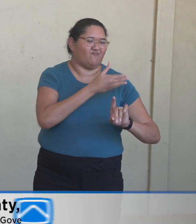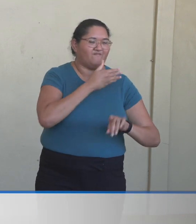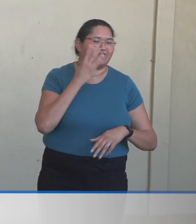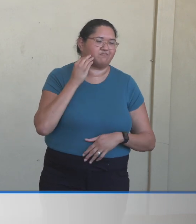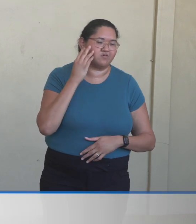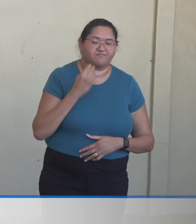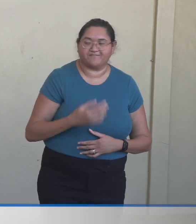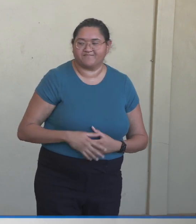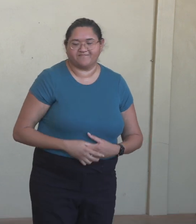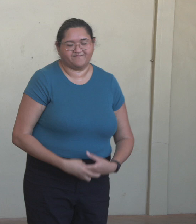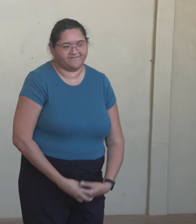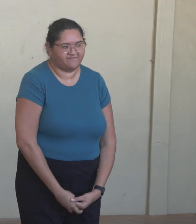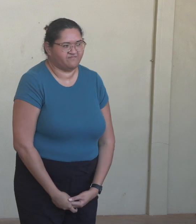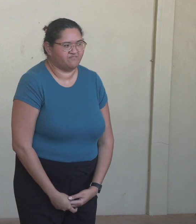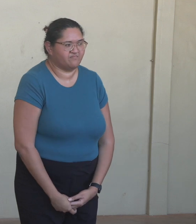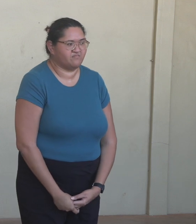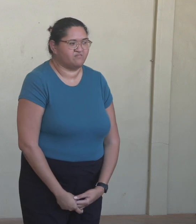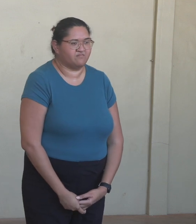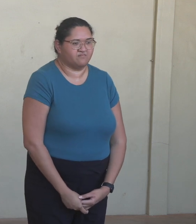events.